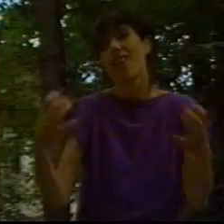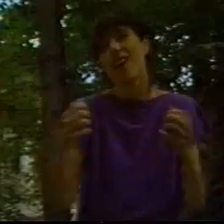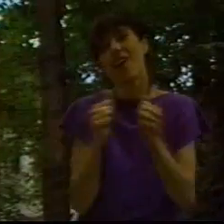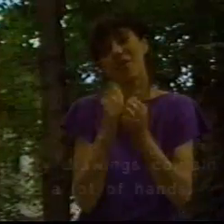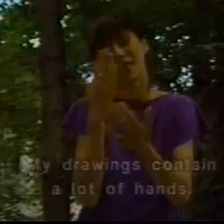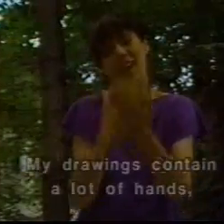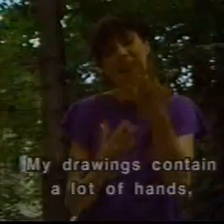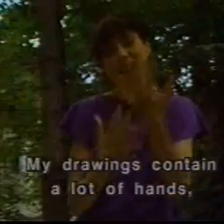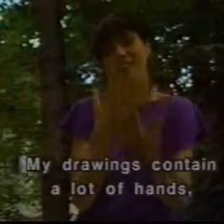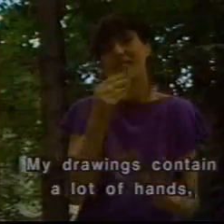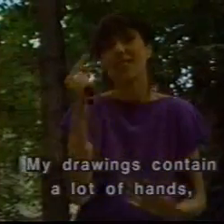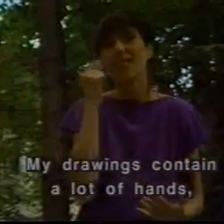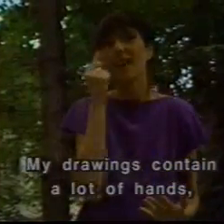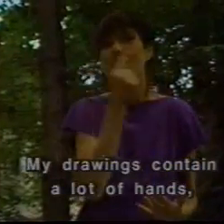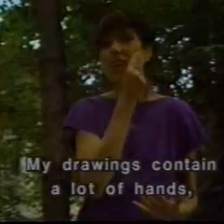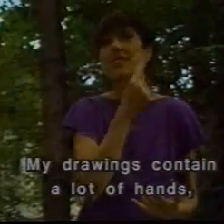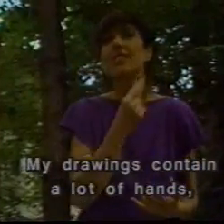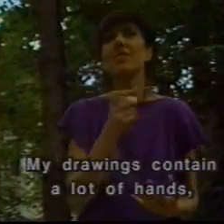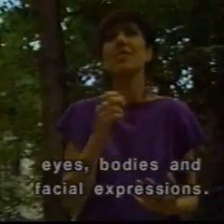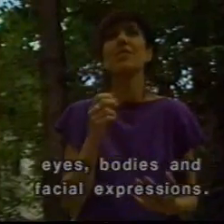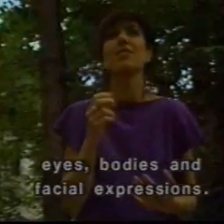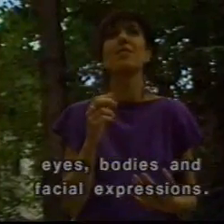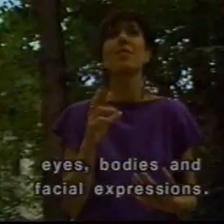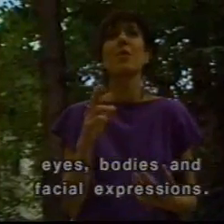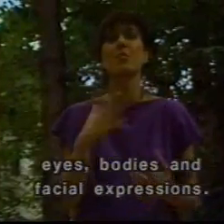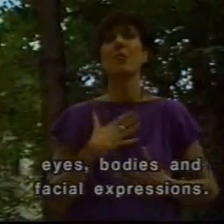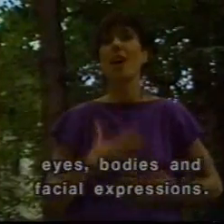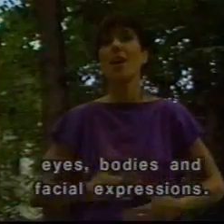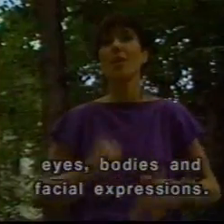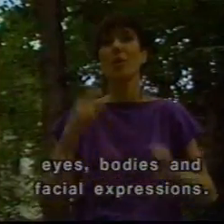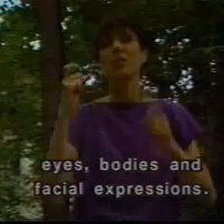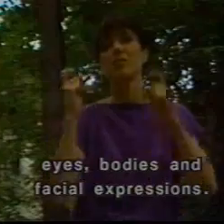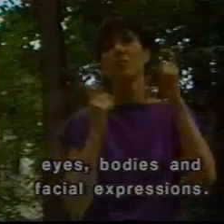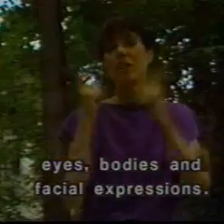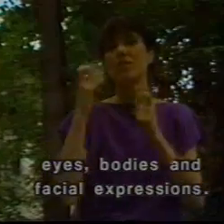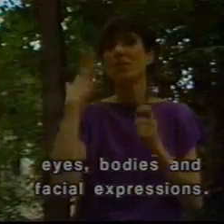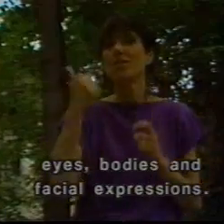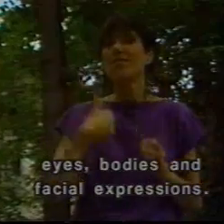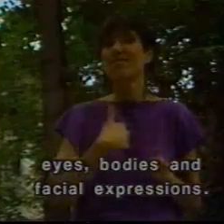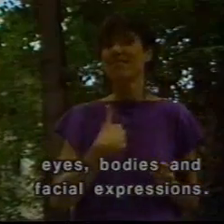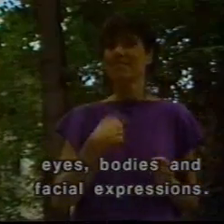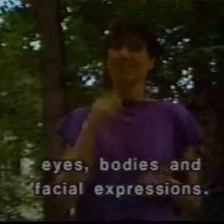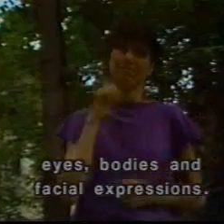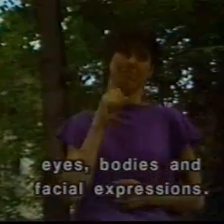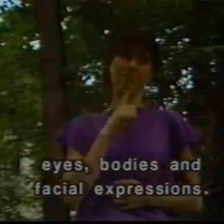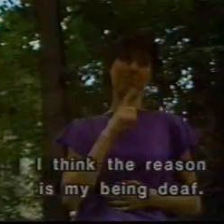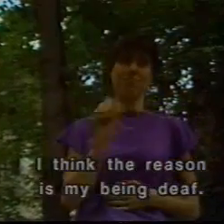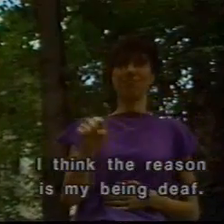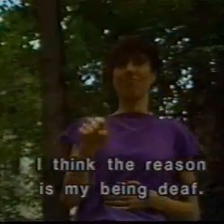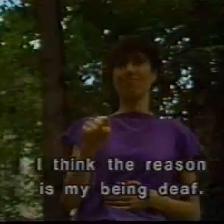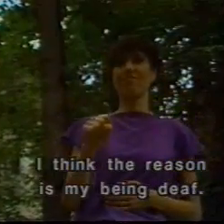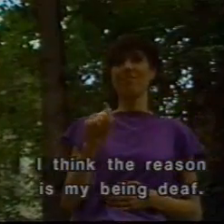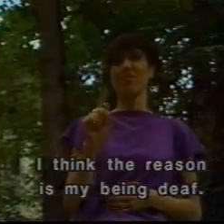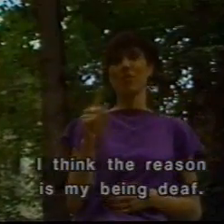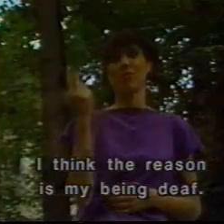My drawings contain a lot of hands, eyes, bodies, and facial expressions. I think the reason is my being